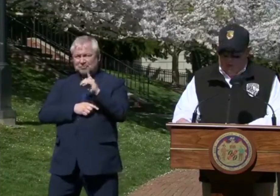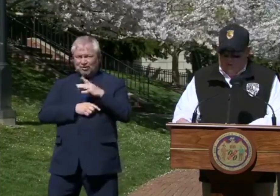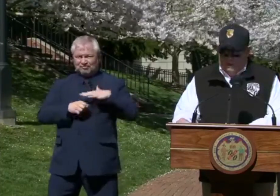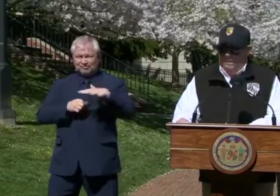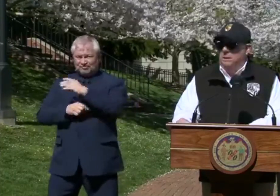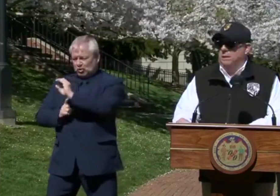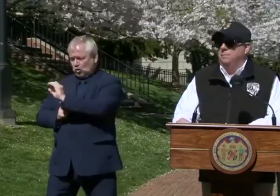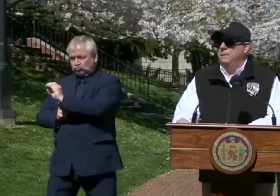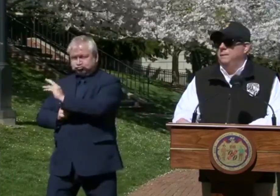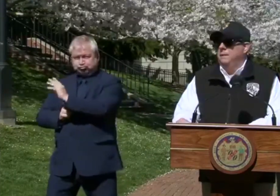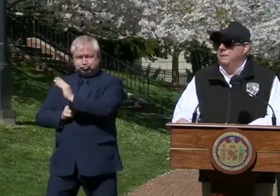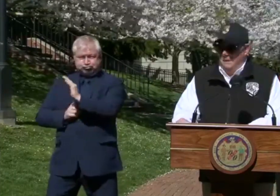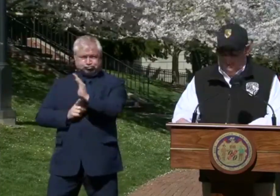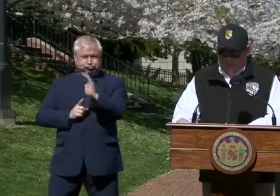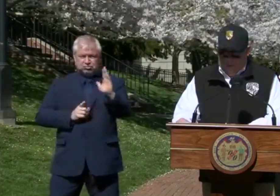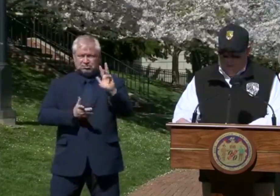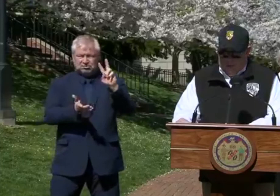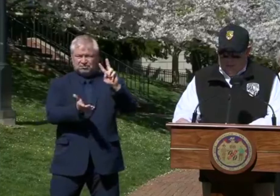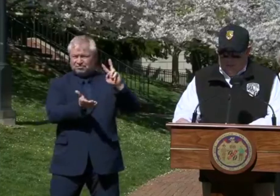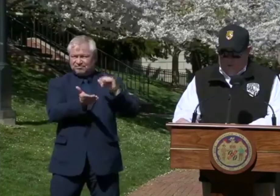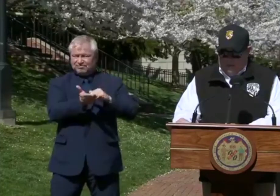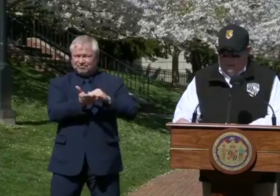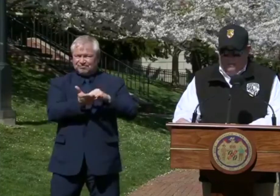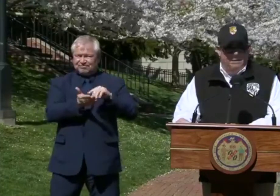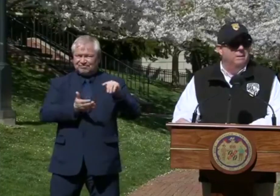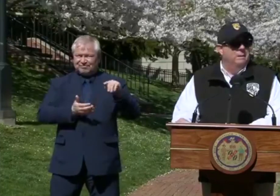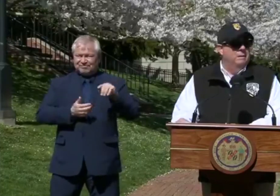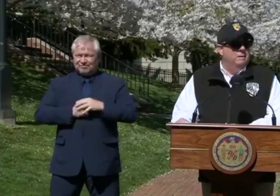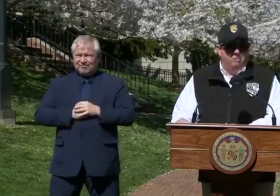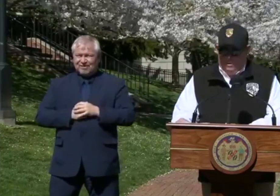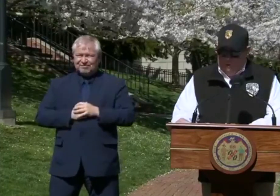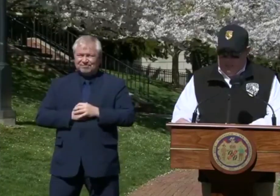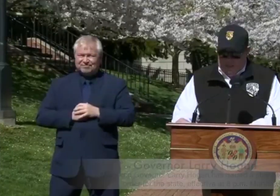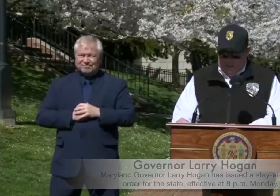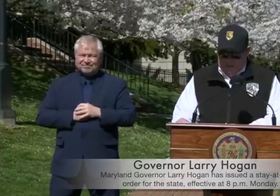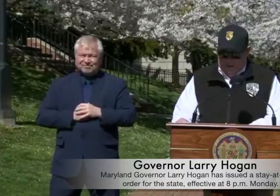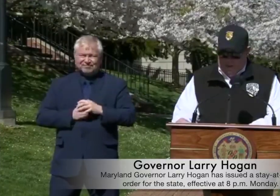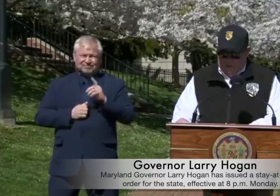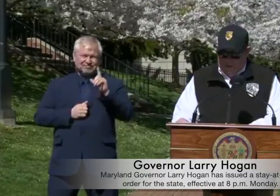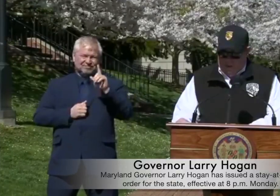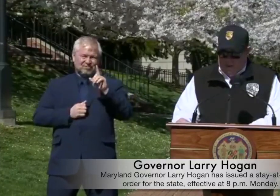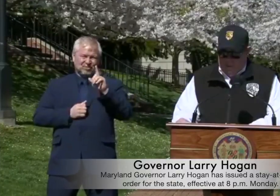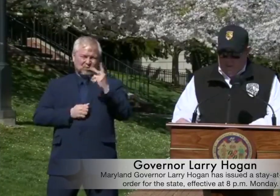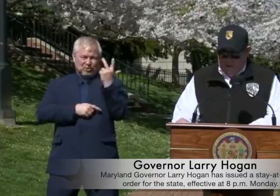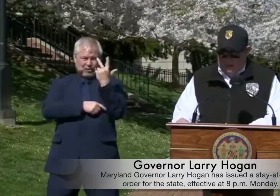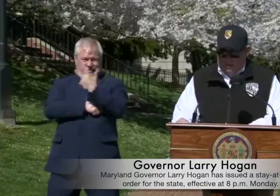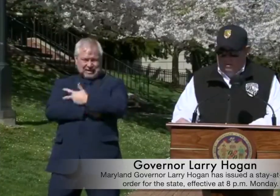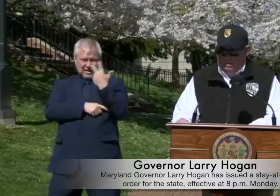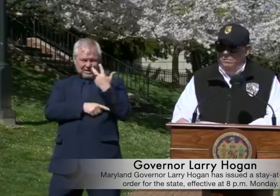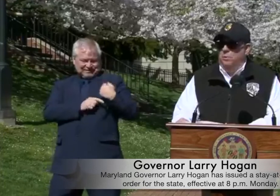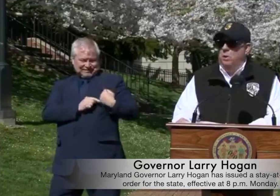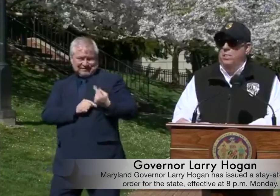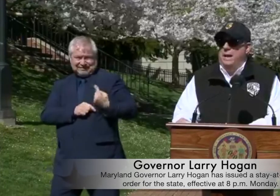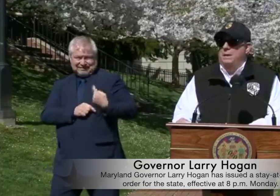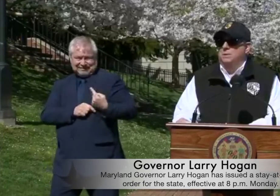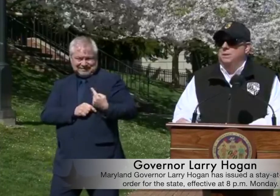of COVID-19. It took just 3 days for the region to more than double